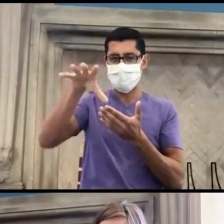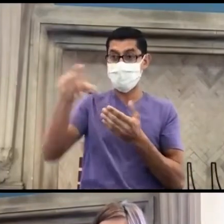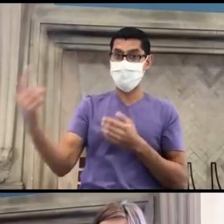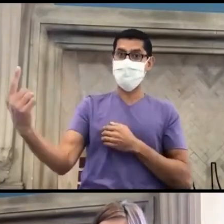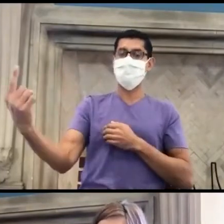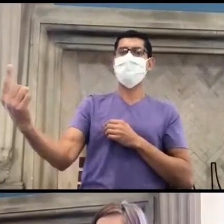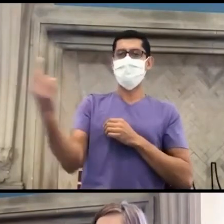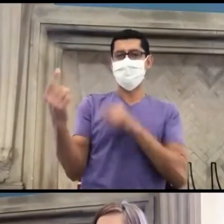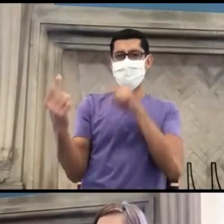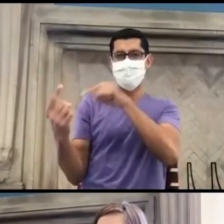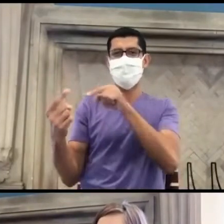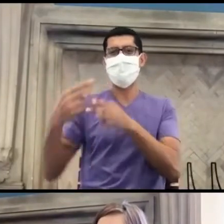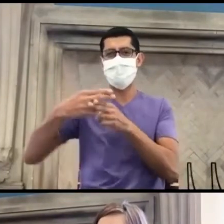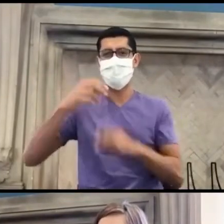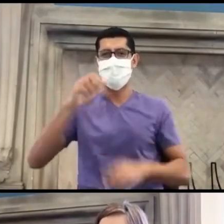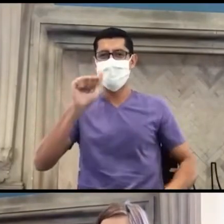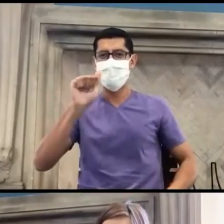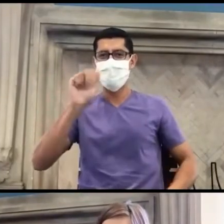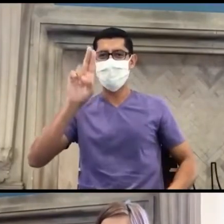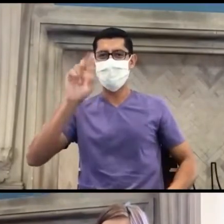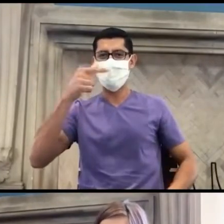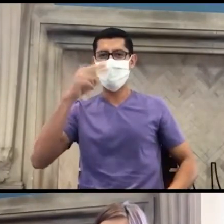so one student came up to me and her name was August.